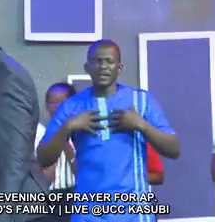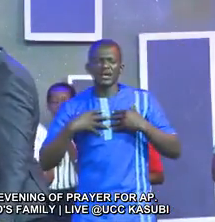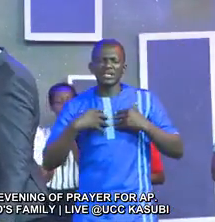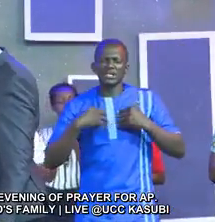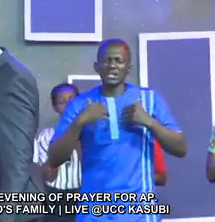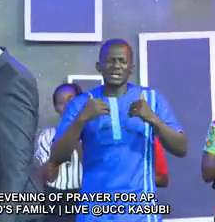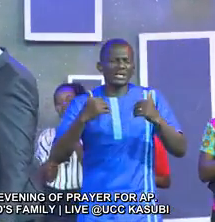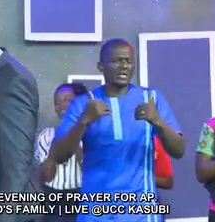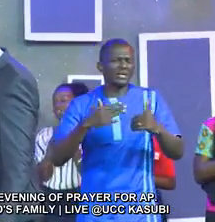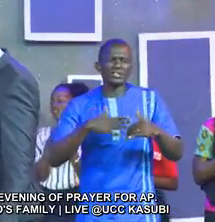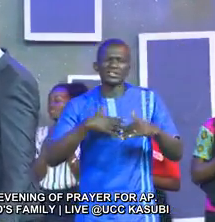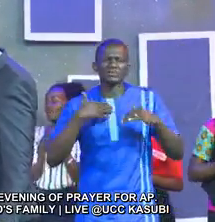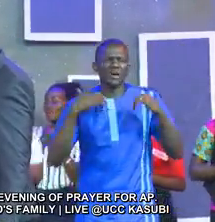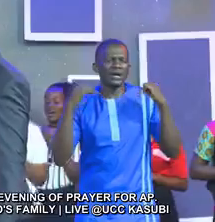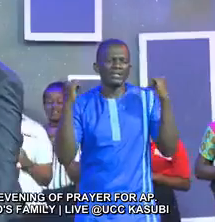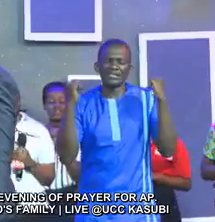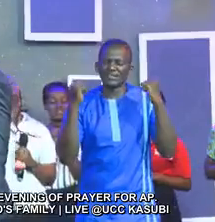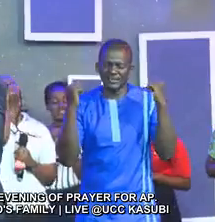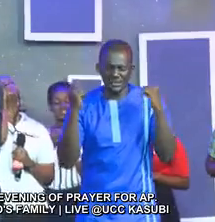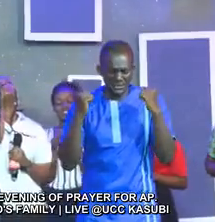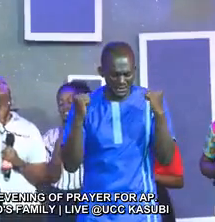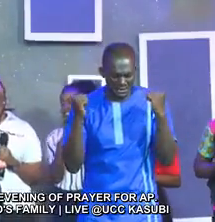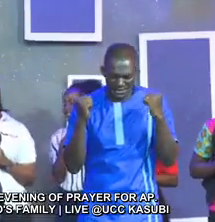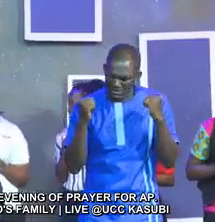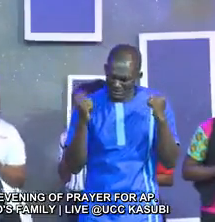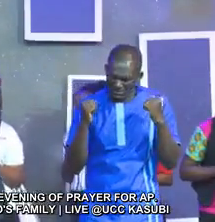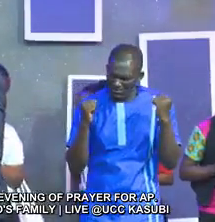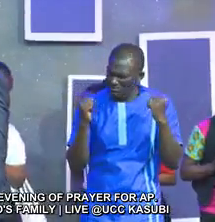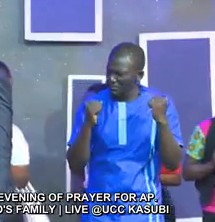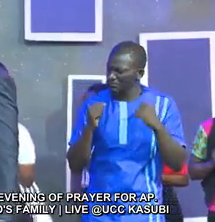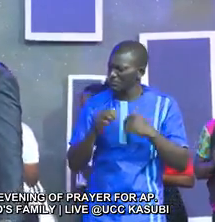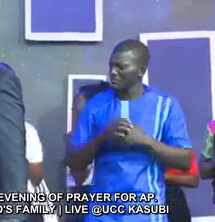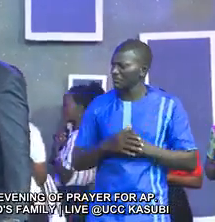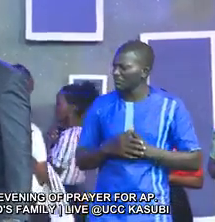your word, and he might